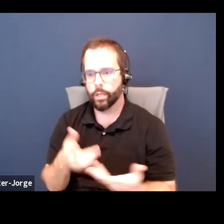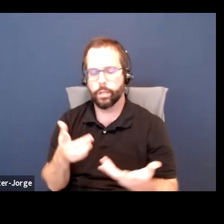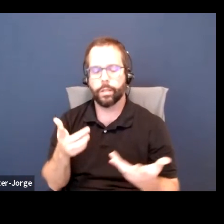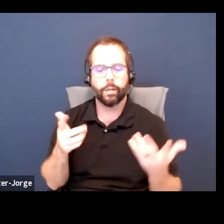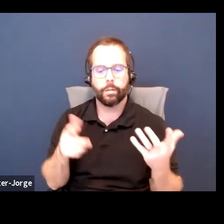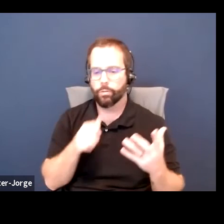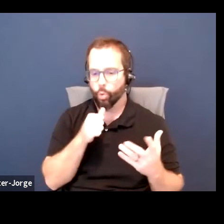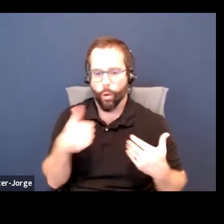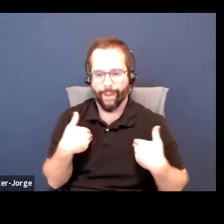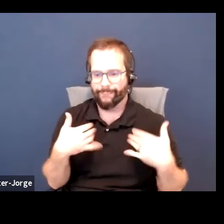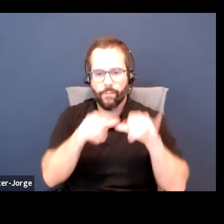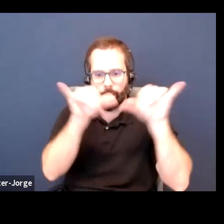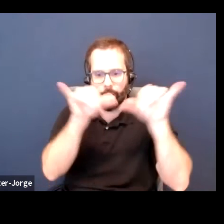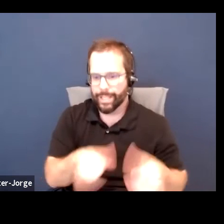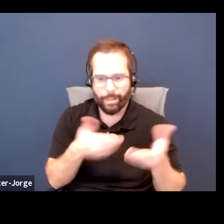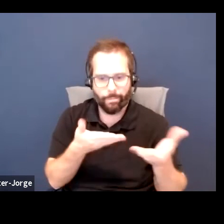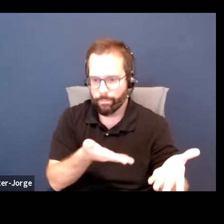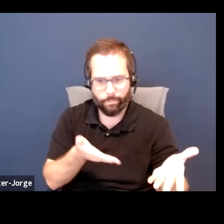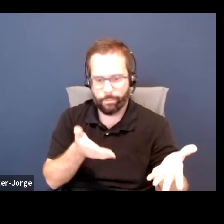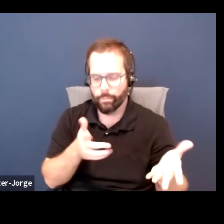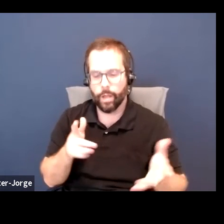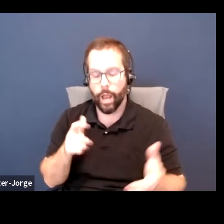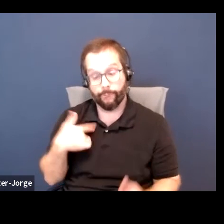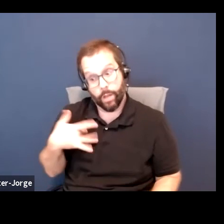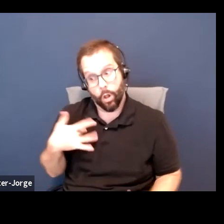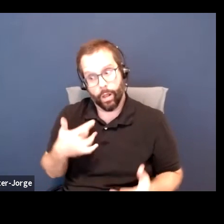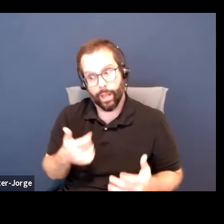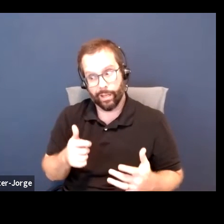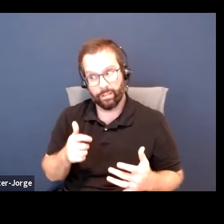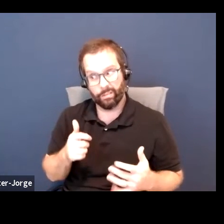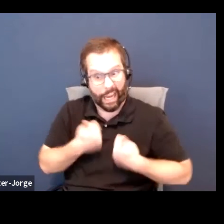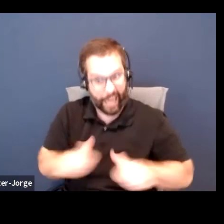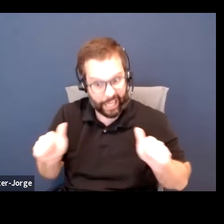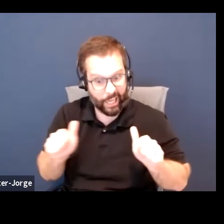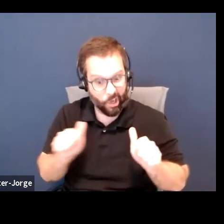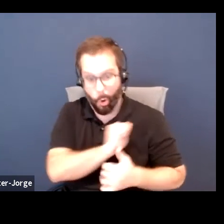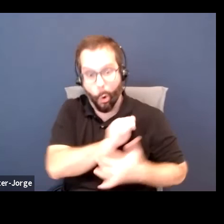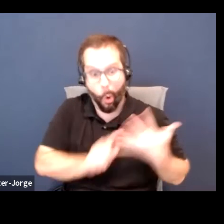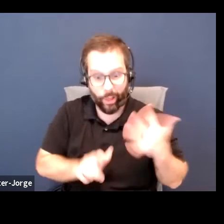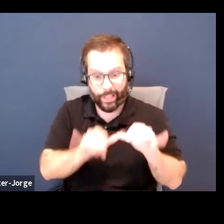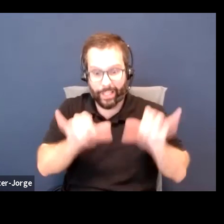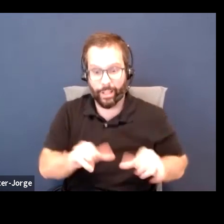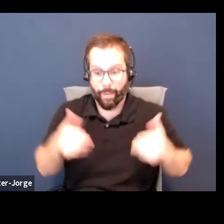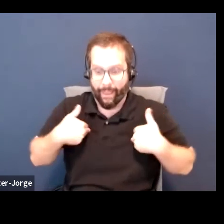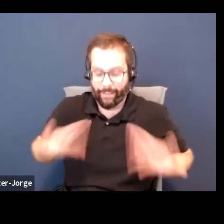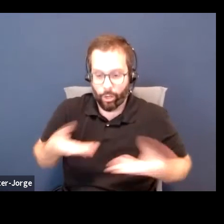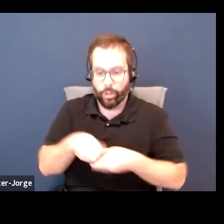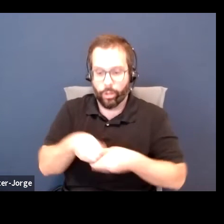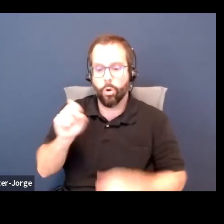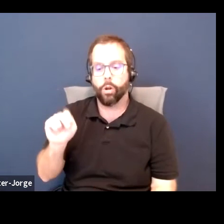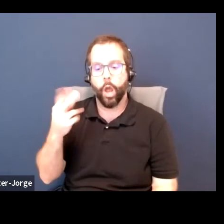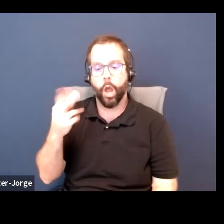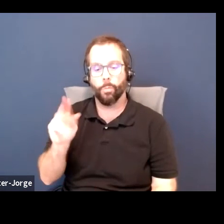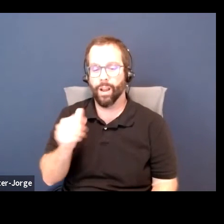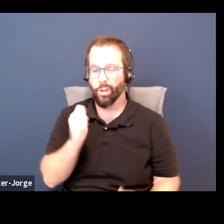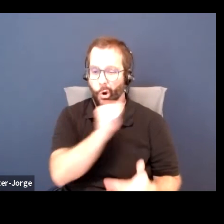is I don't feel like any of the systems that we currently have are very good at all. There will be people that'll disagree with that,